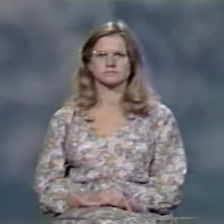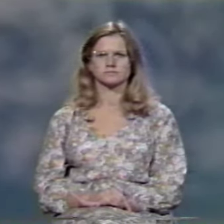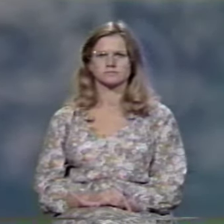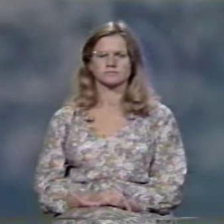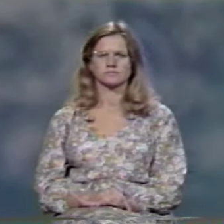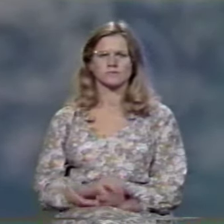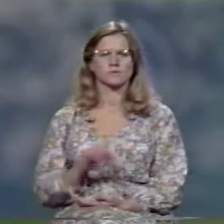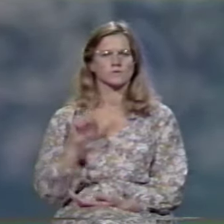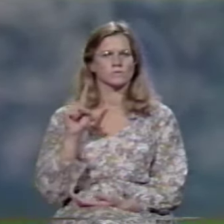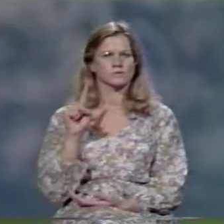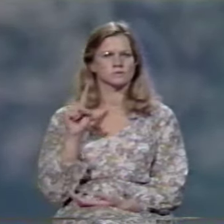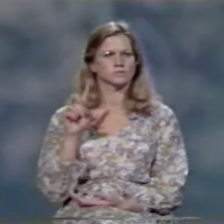3.